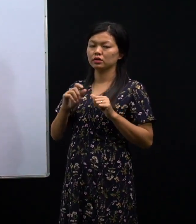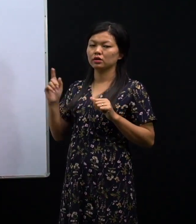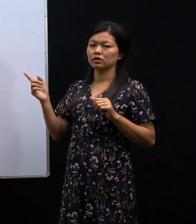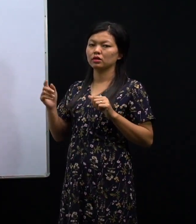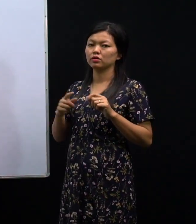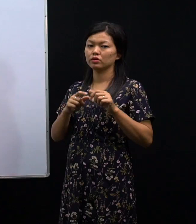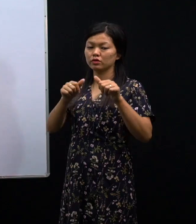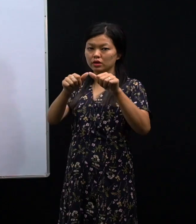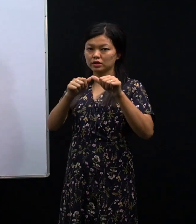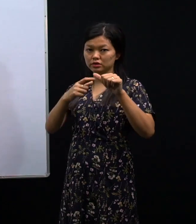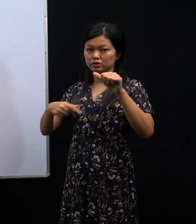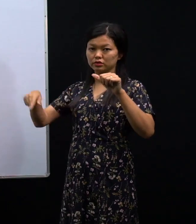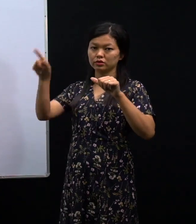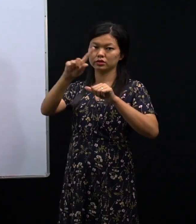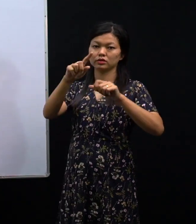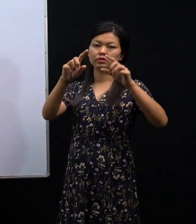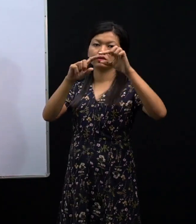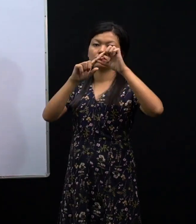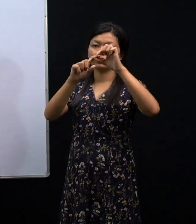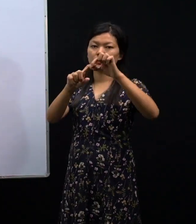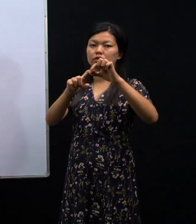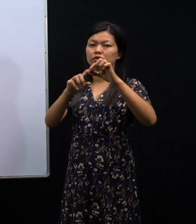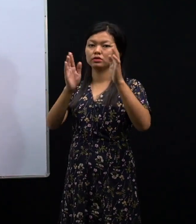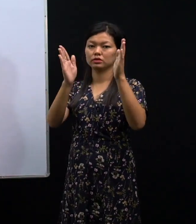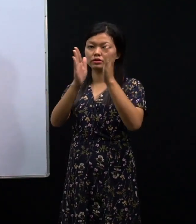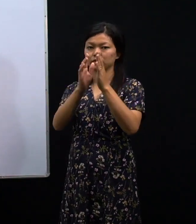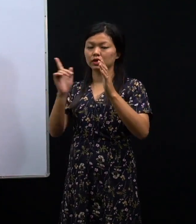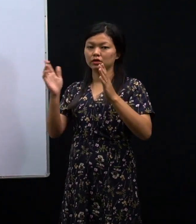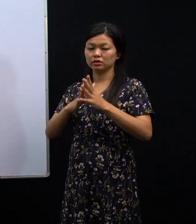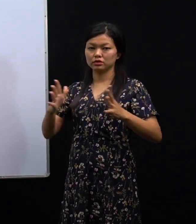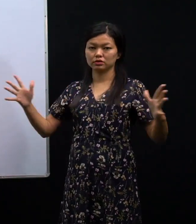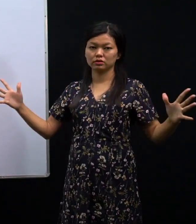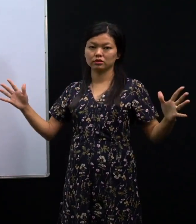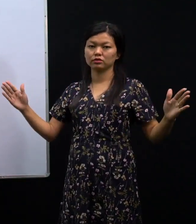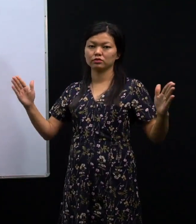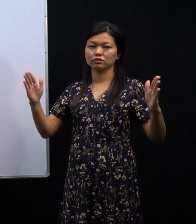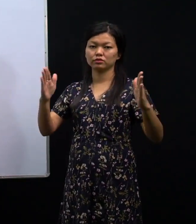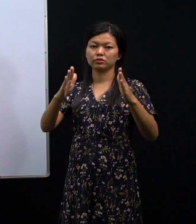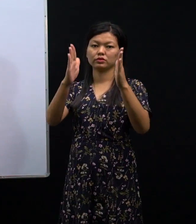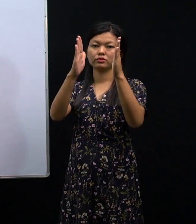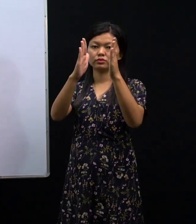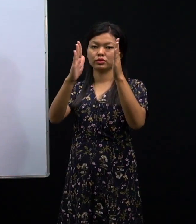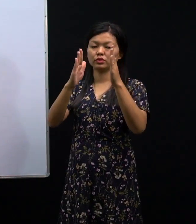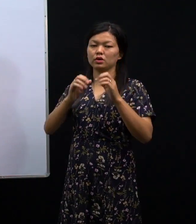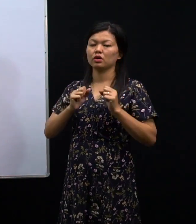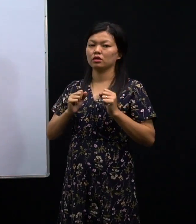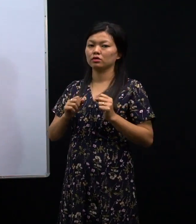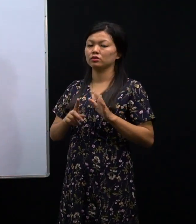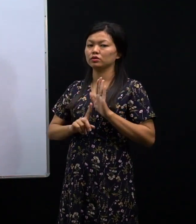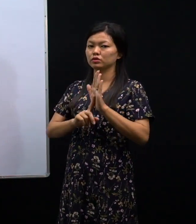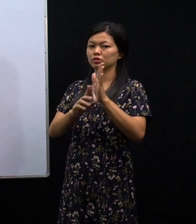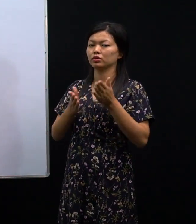no? But we can very easily we can solve. Look at here. First one, 3 terms are square. Check. What will be